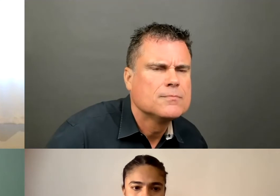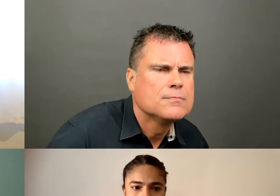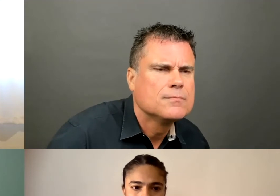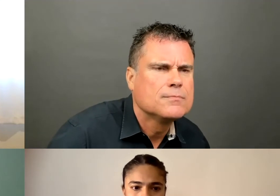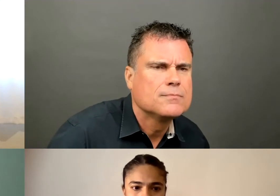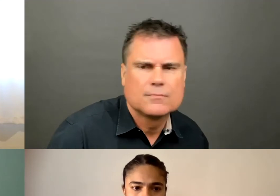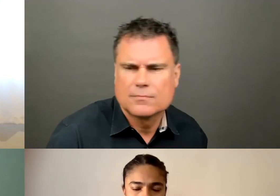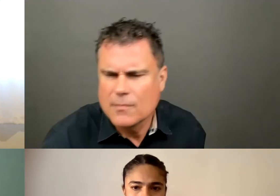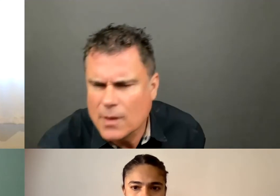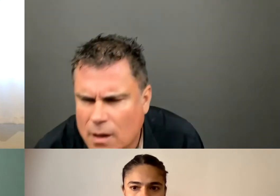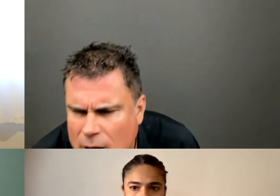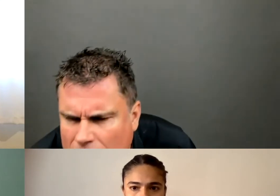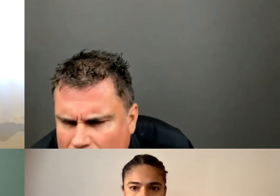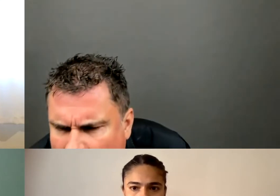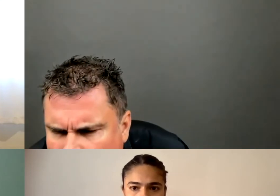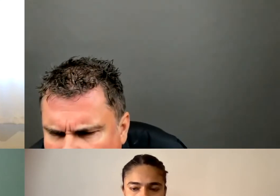Arūnas?